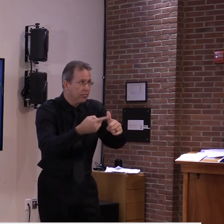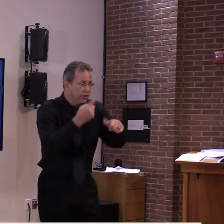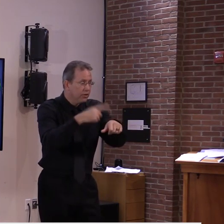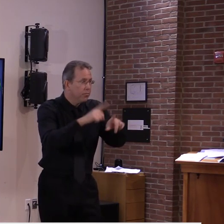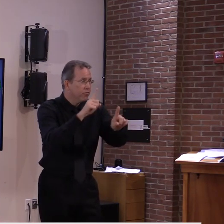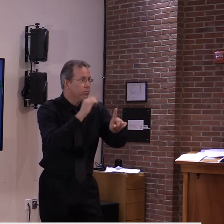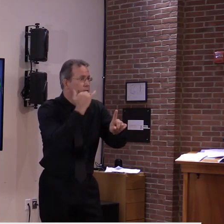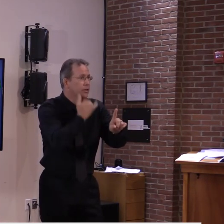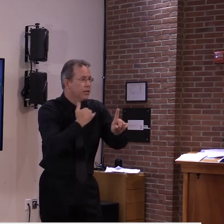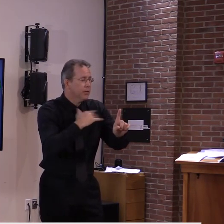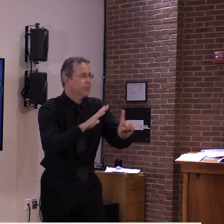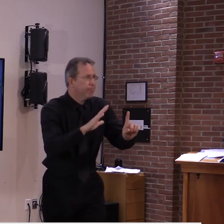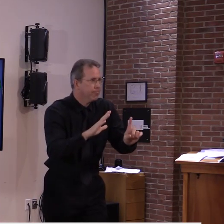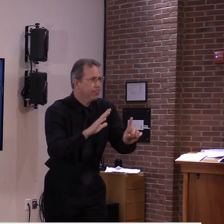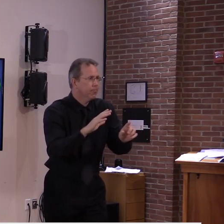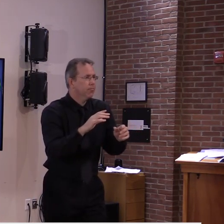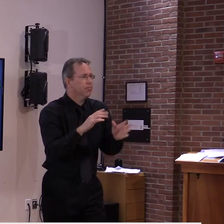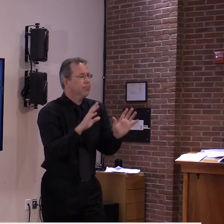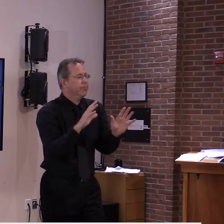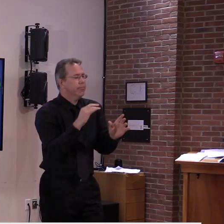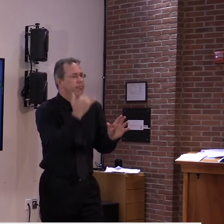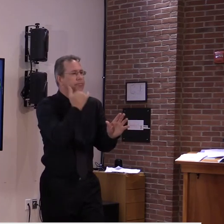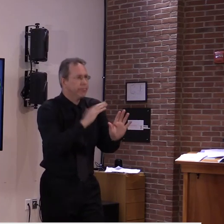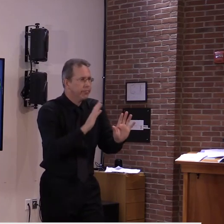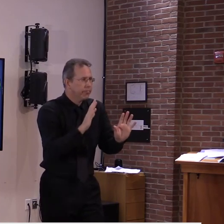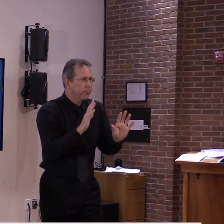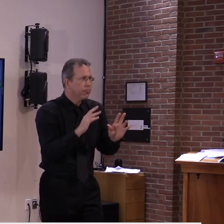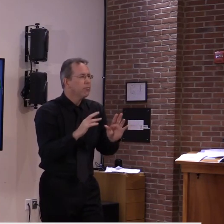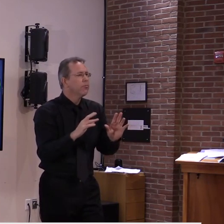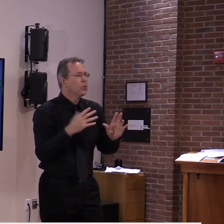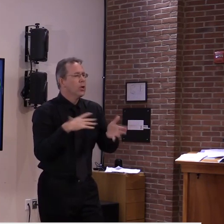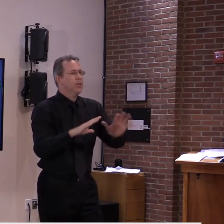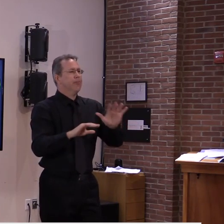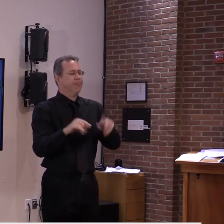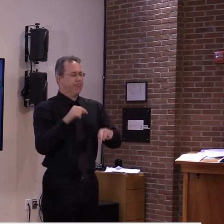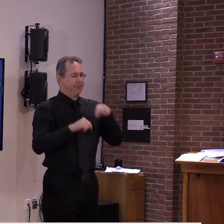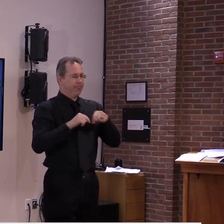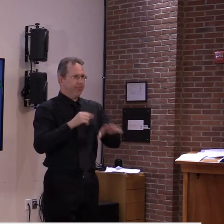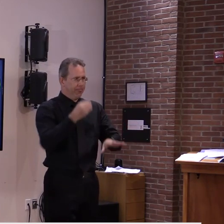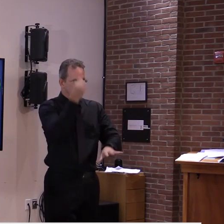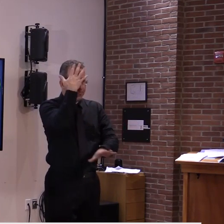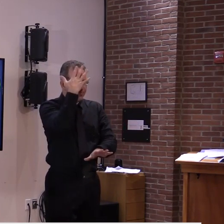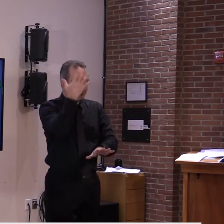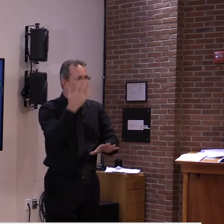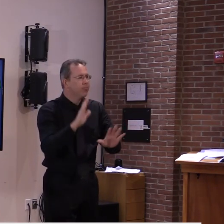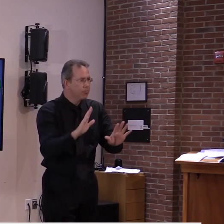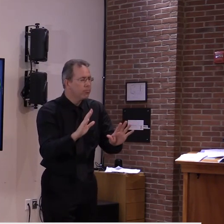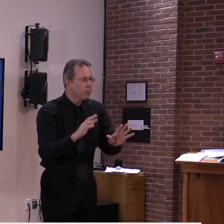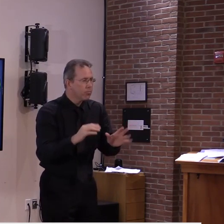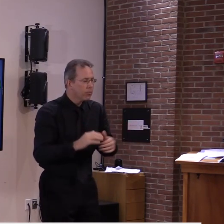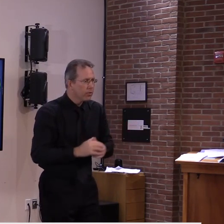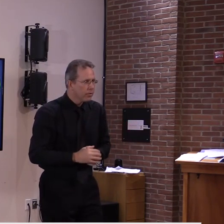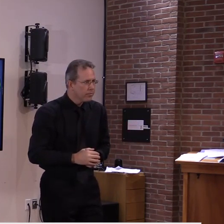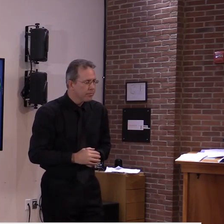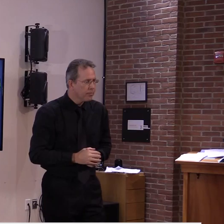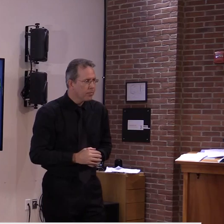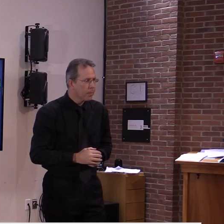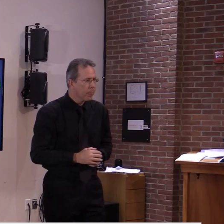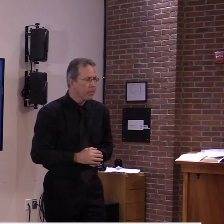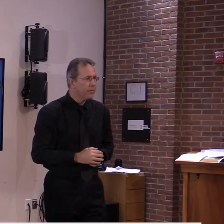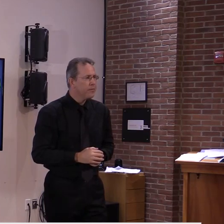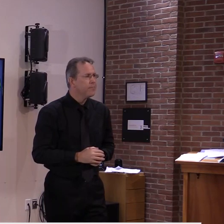sort of resolved that as we move forward. I will say this, you know, there was some calls last week for people